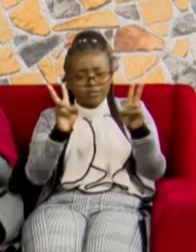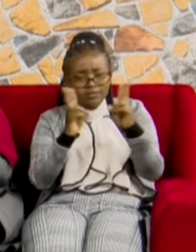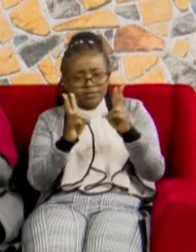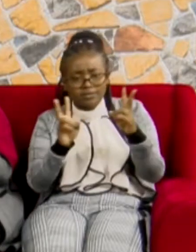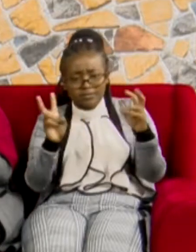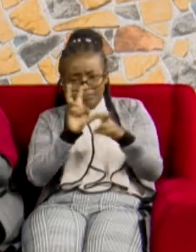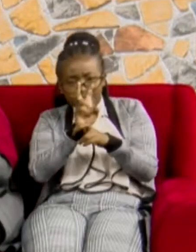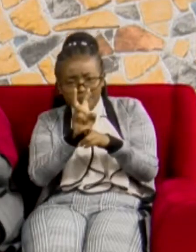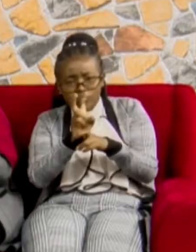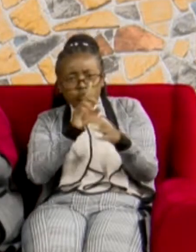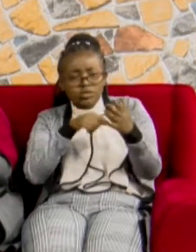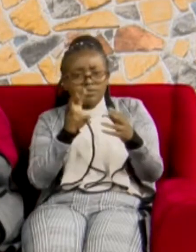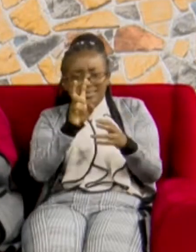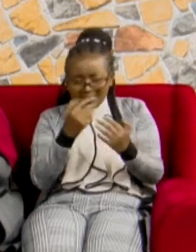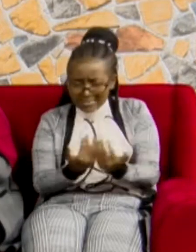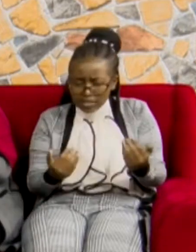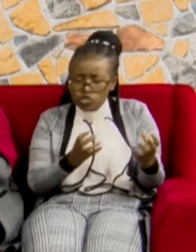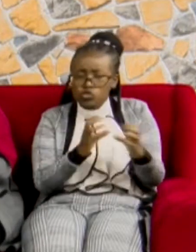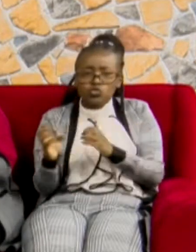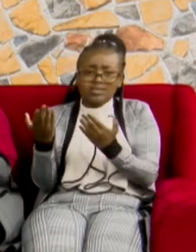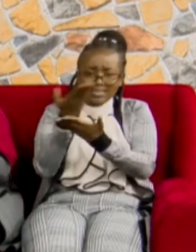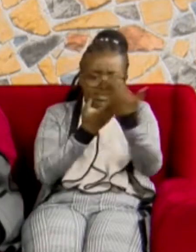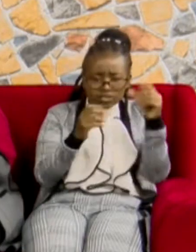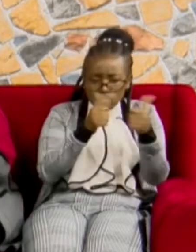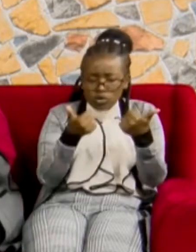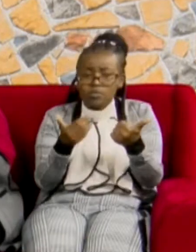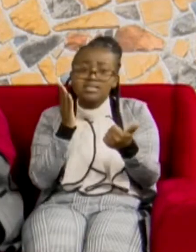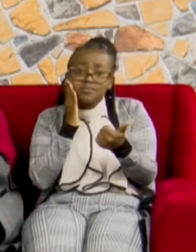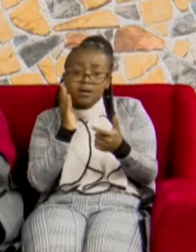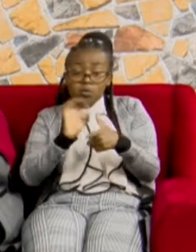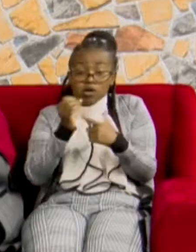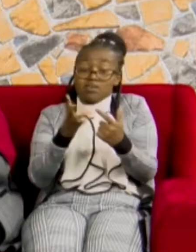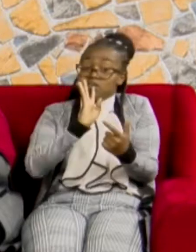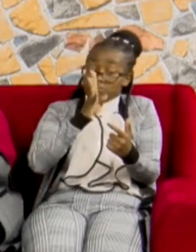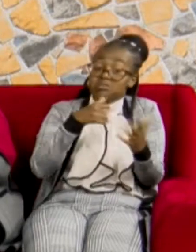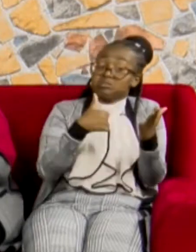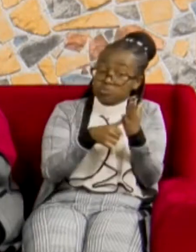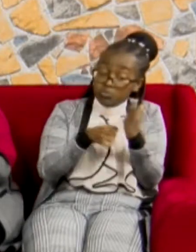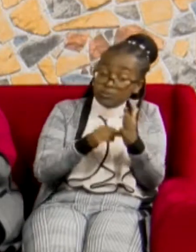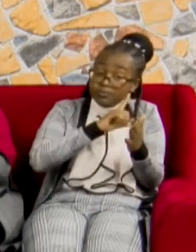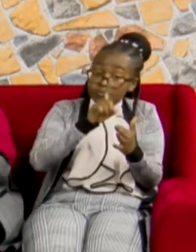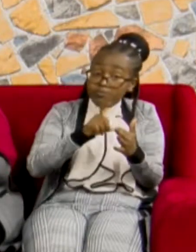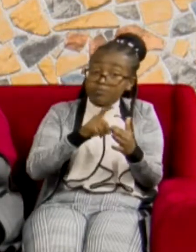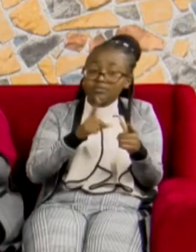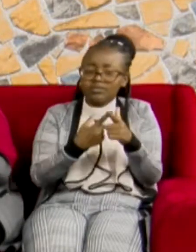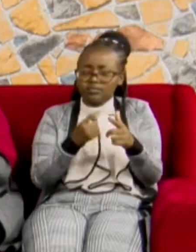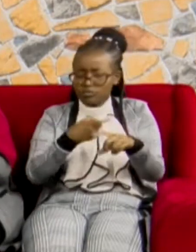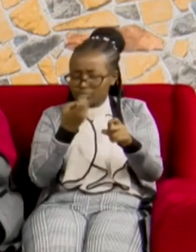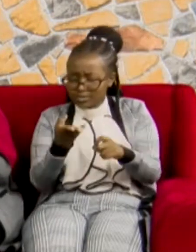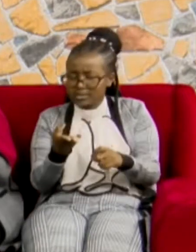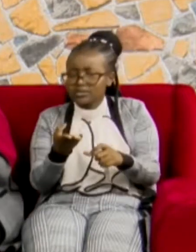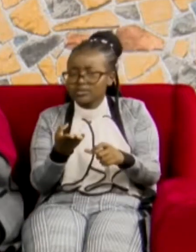are we seeing the child doing? Are they interacting well with the mom? Is there a speech issue? And then from there we trigger